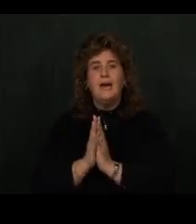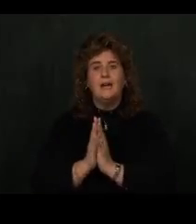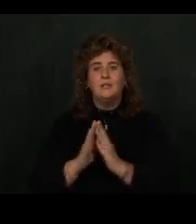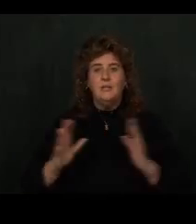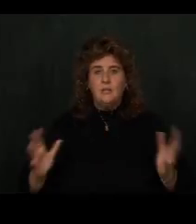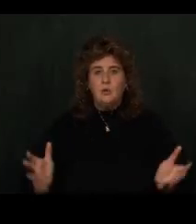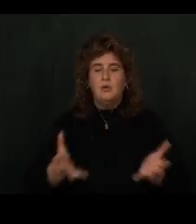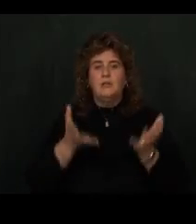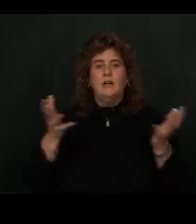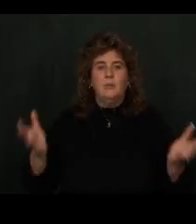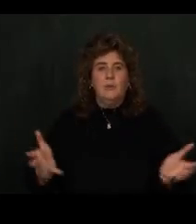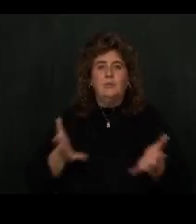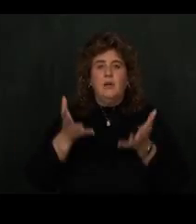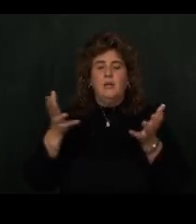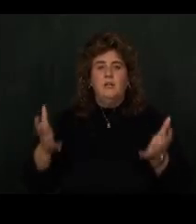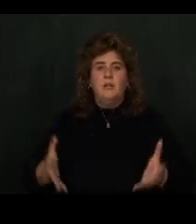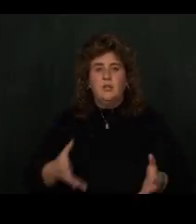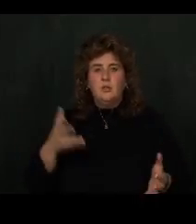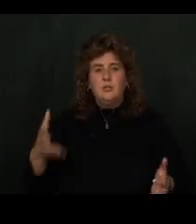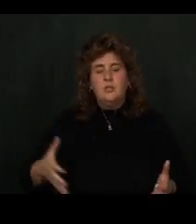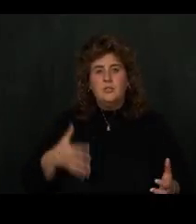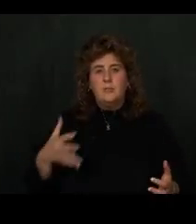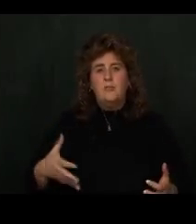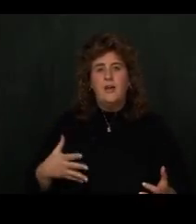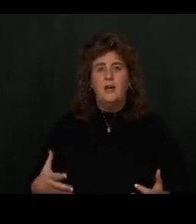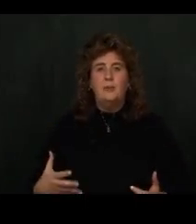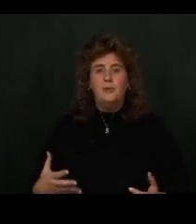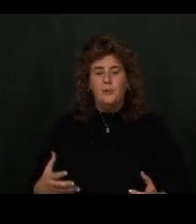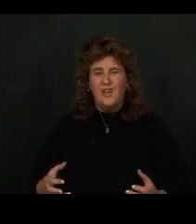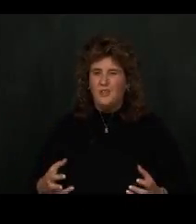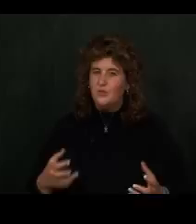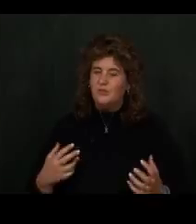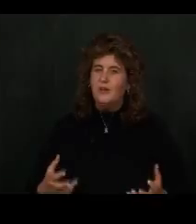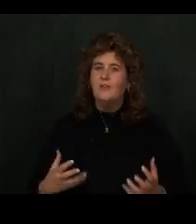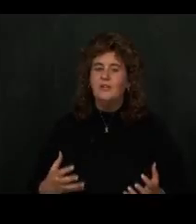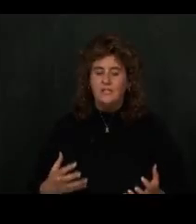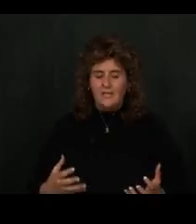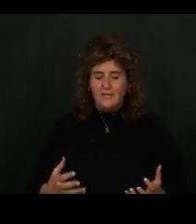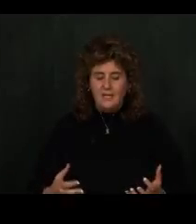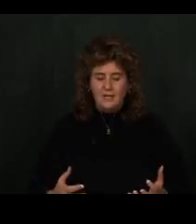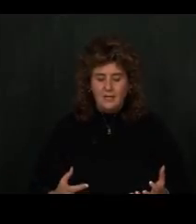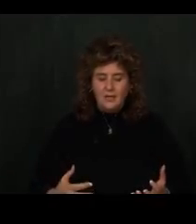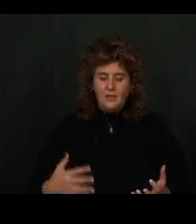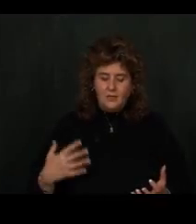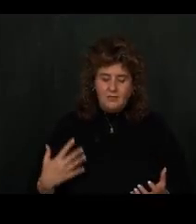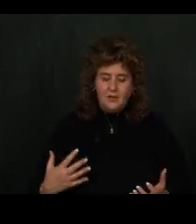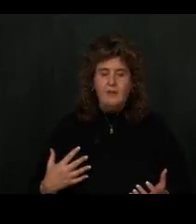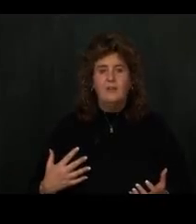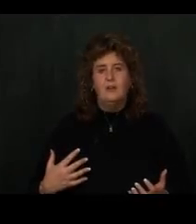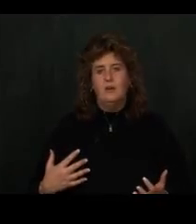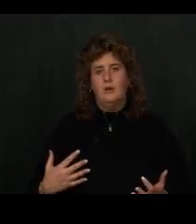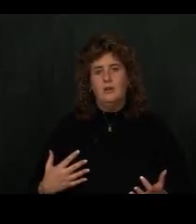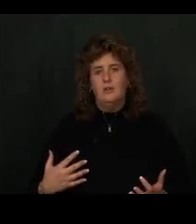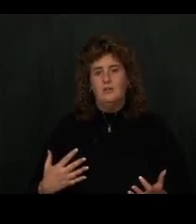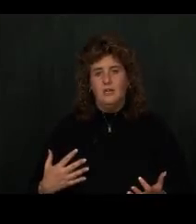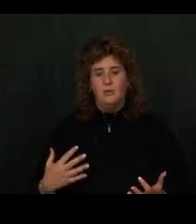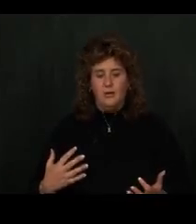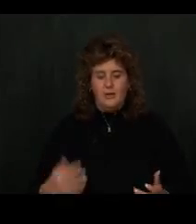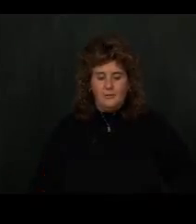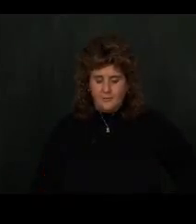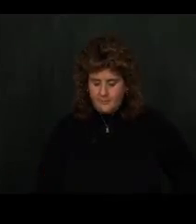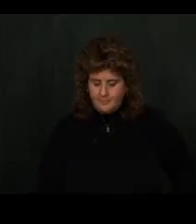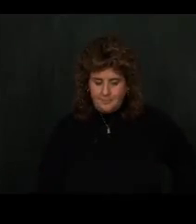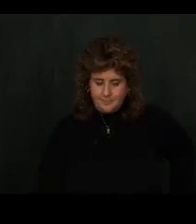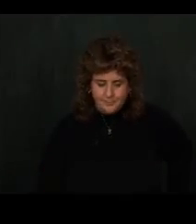children's backs in order to help them try to loosen some of that up. Okay, so it's very, very sticky, very, very hard to get